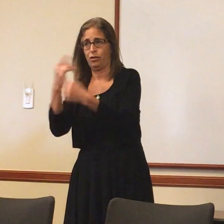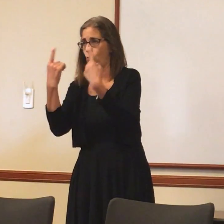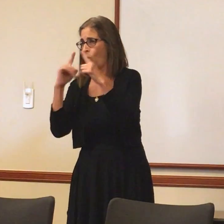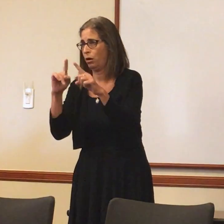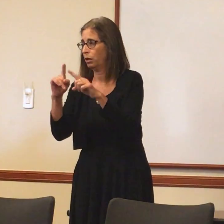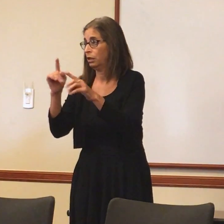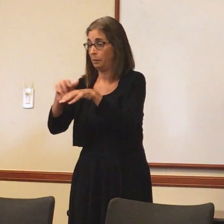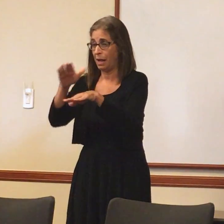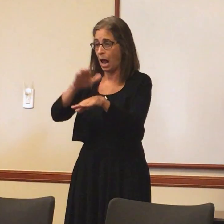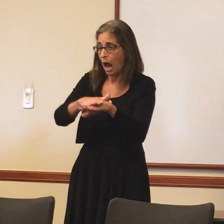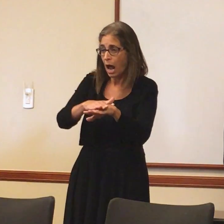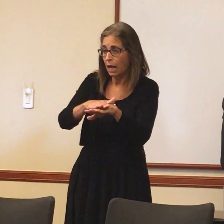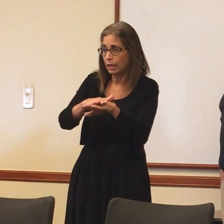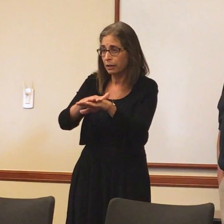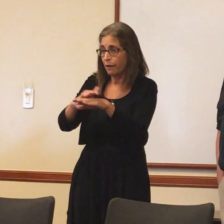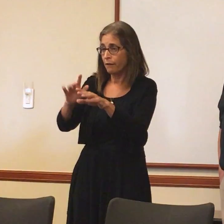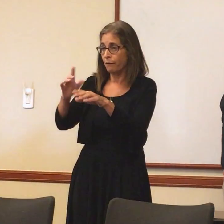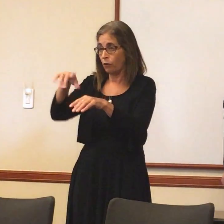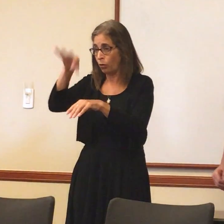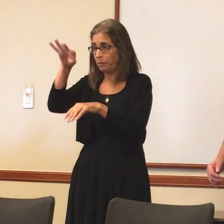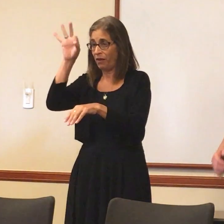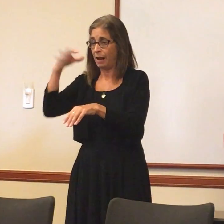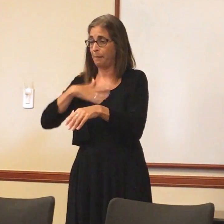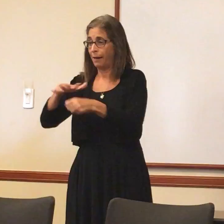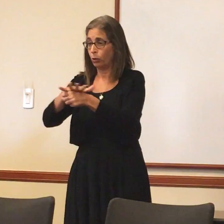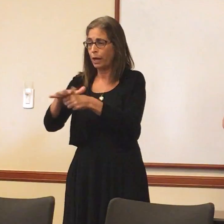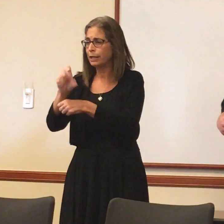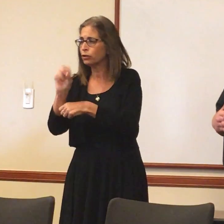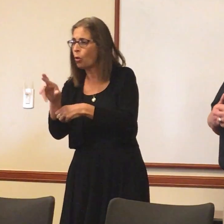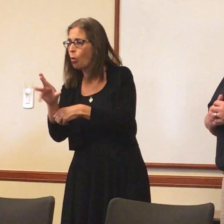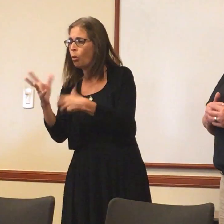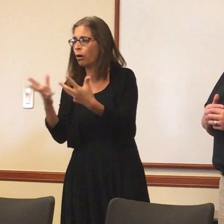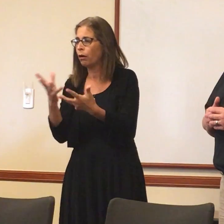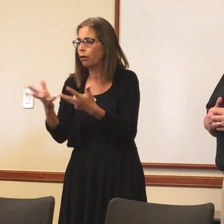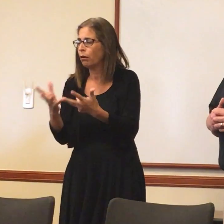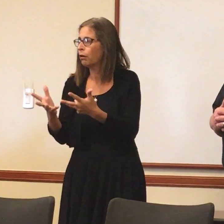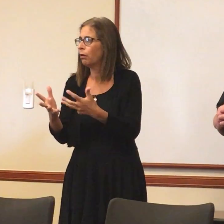that have to be on in order for you to find my location, or?